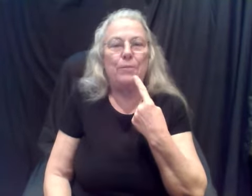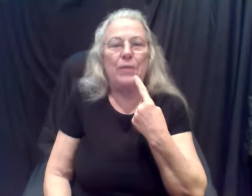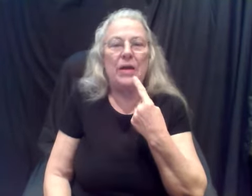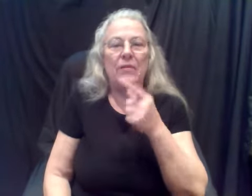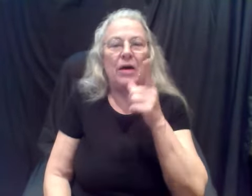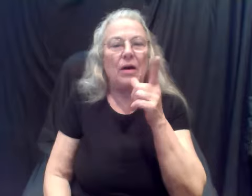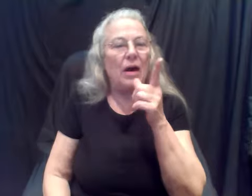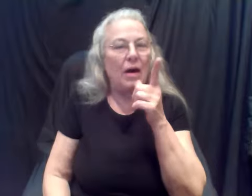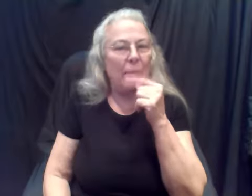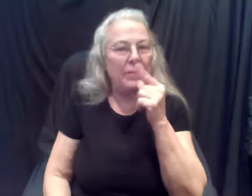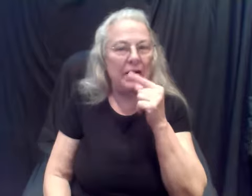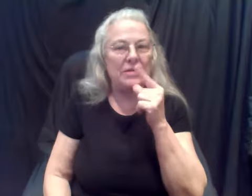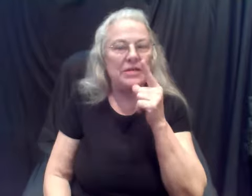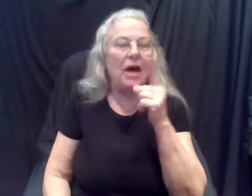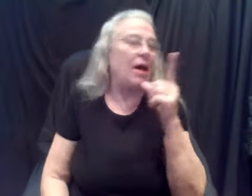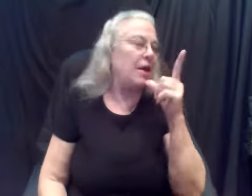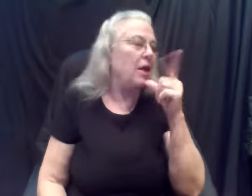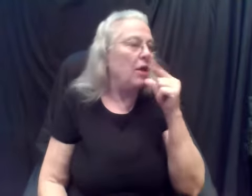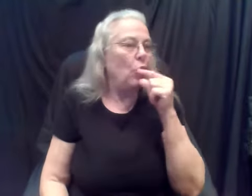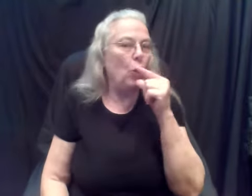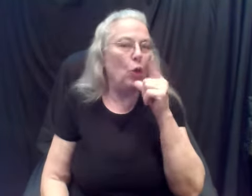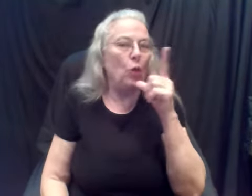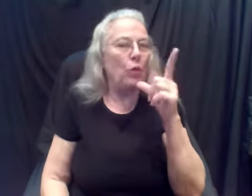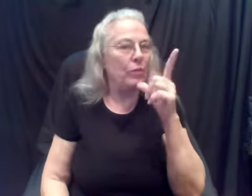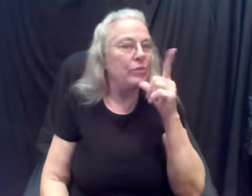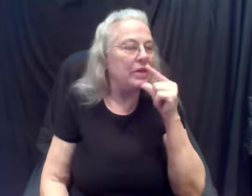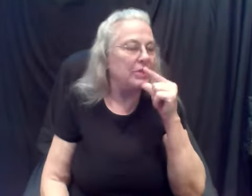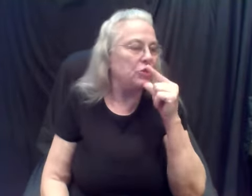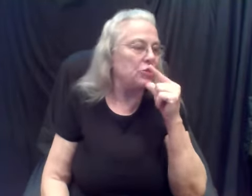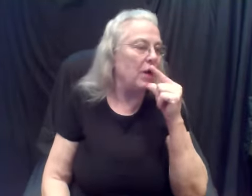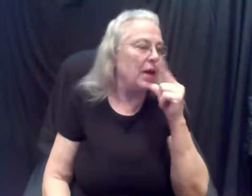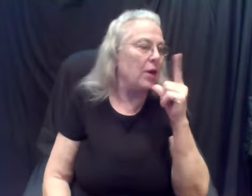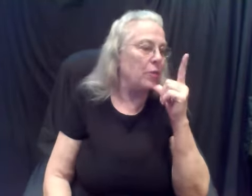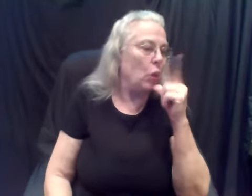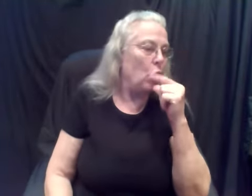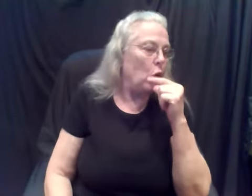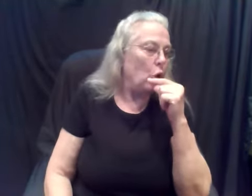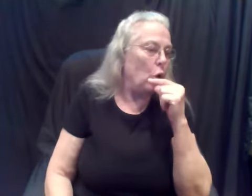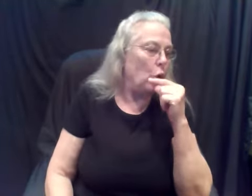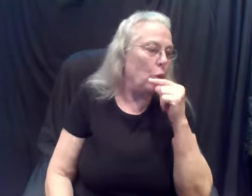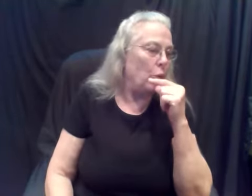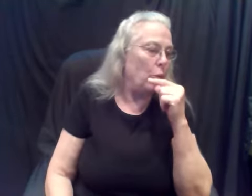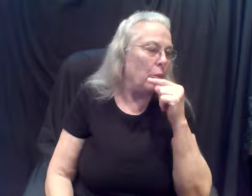But the updated sign, who, is just right here. Who.